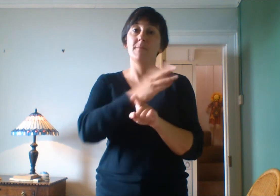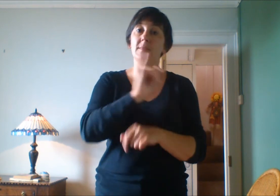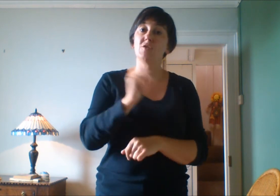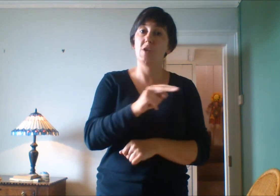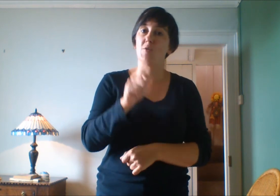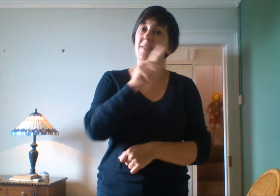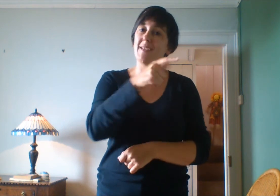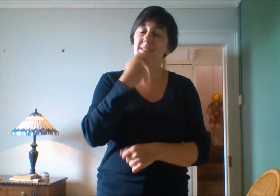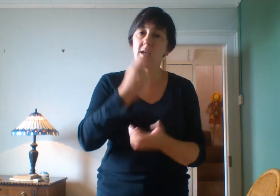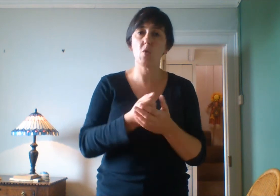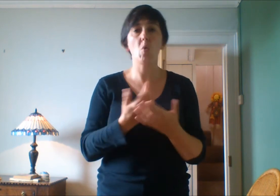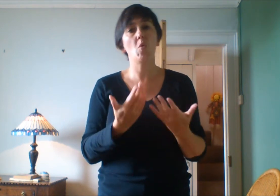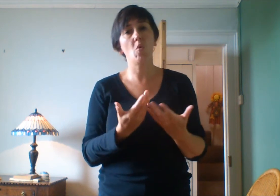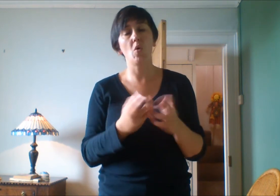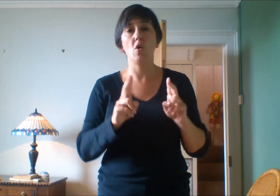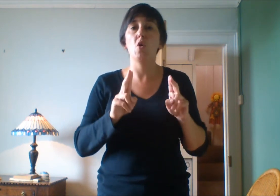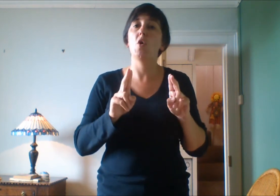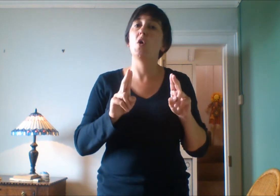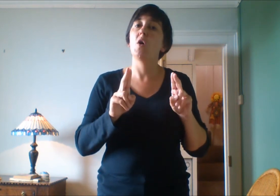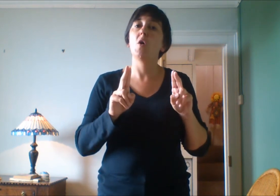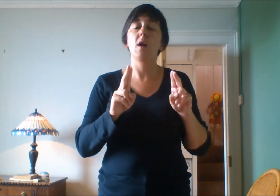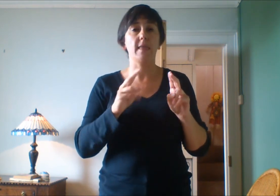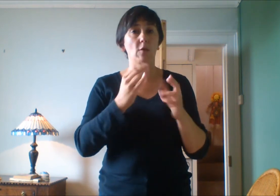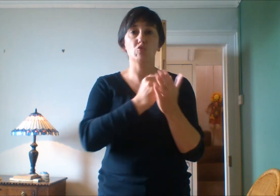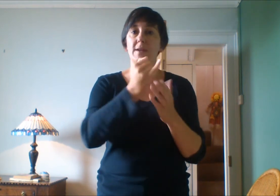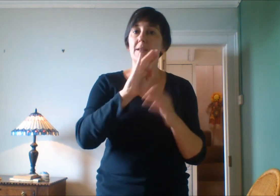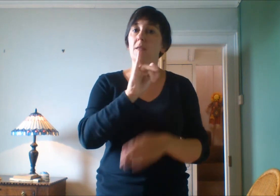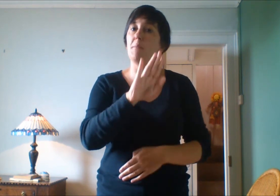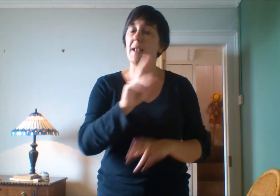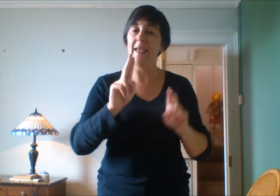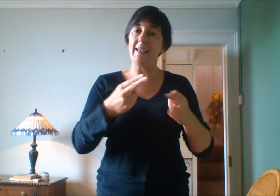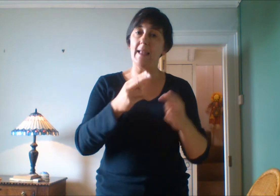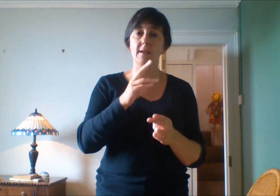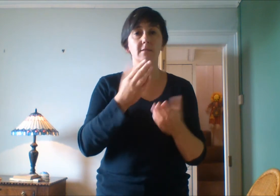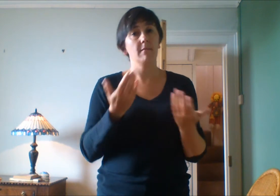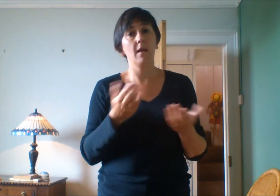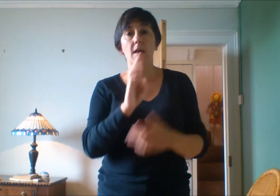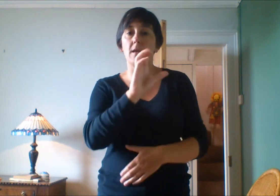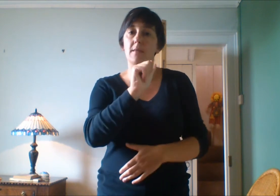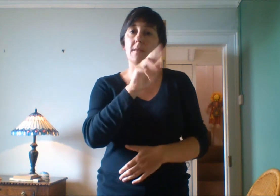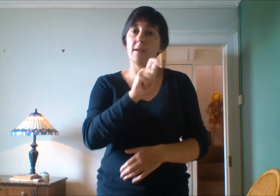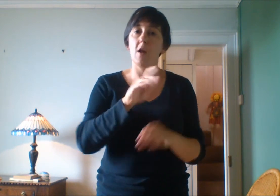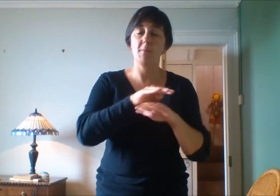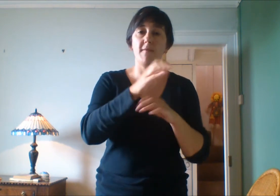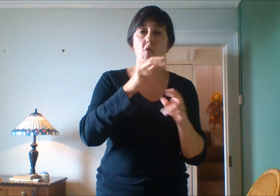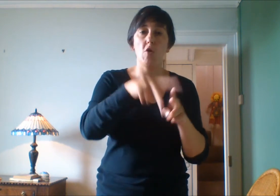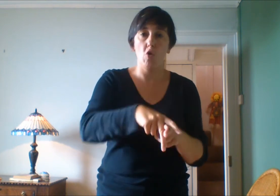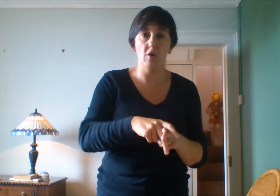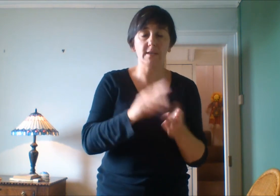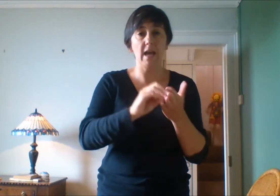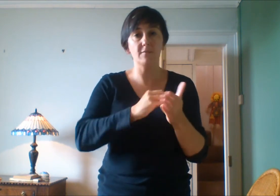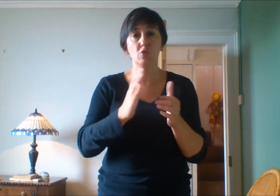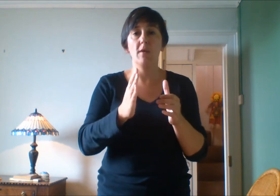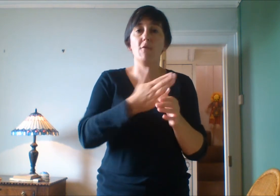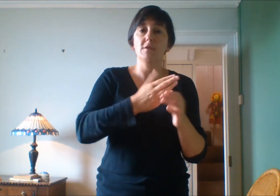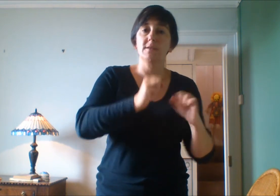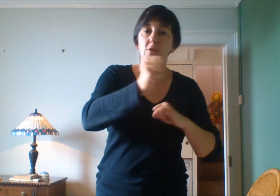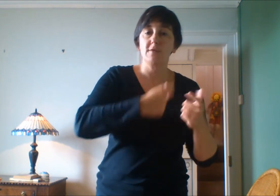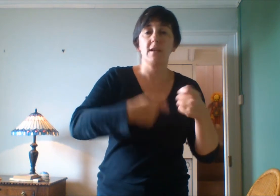they rejected the bill to formally recognise sign language was putting the cart before the horse. We better put the services in place first, and then just 6 short months